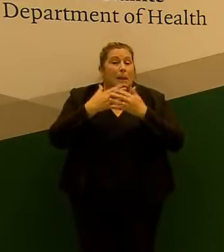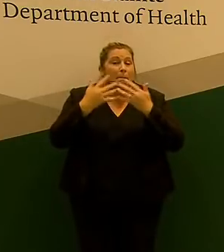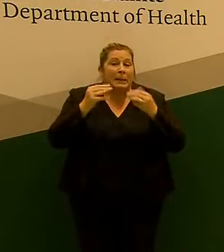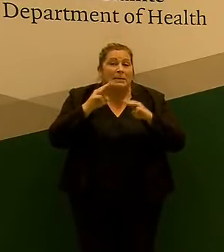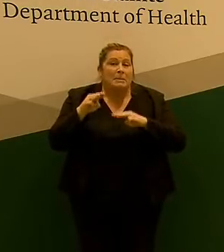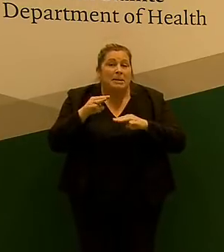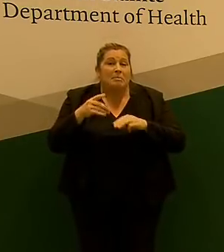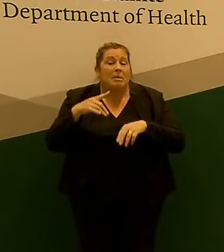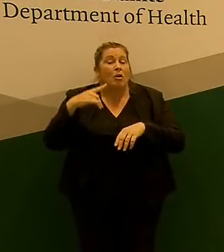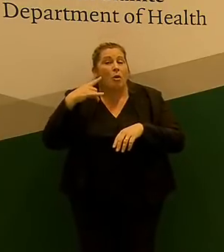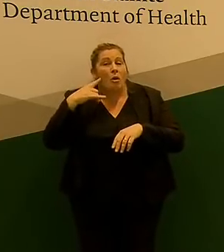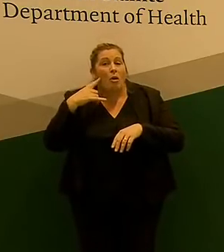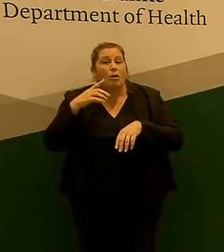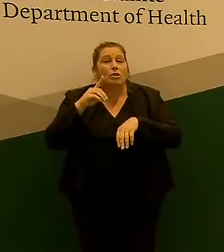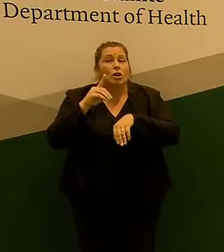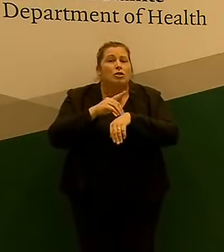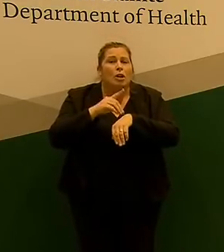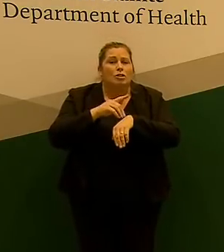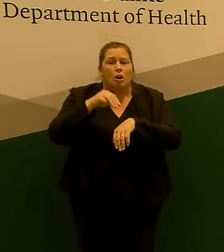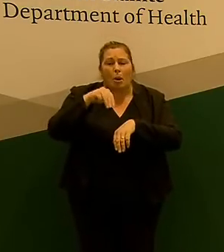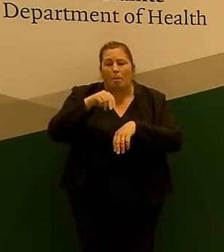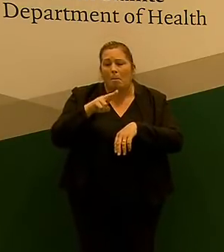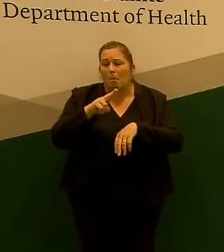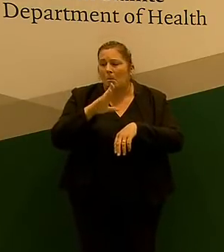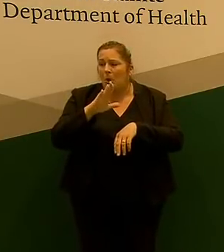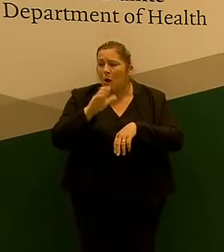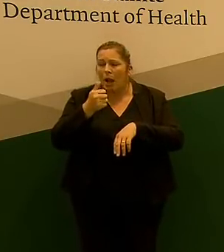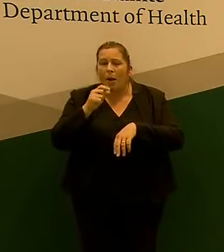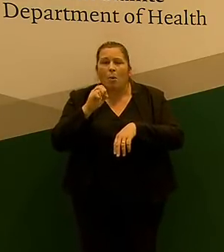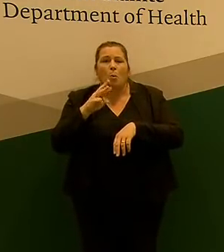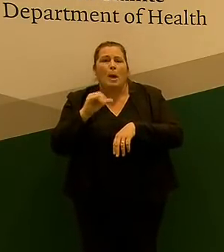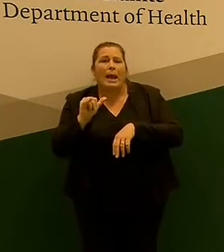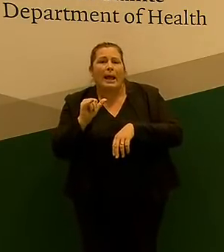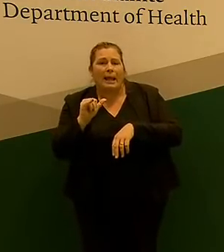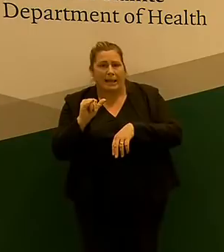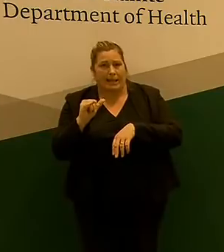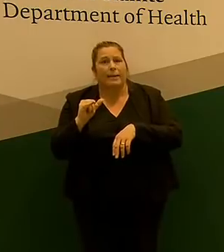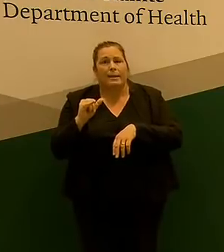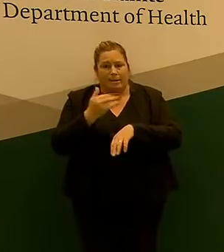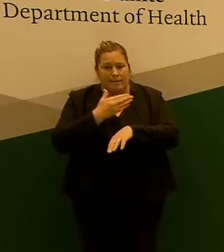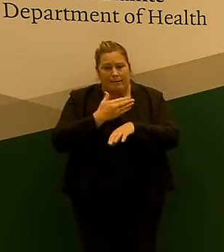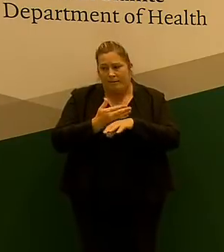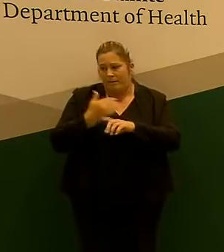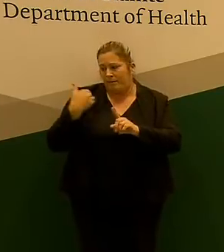will have heard Dr. Motherway early on in